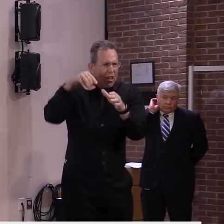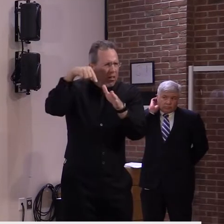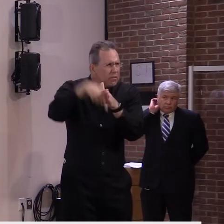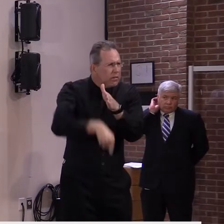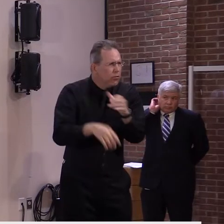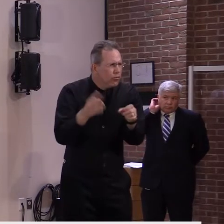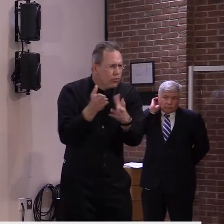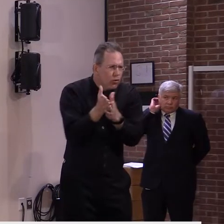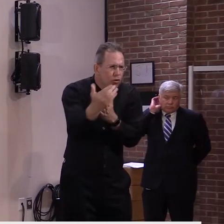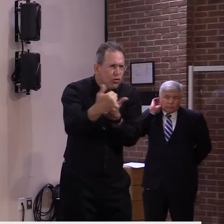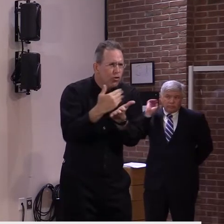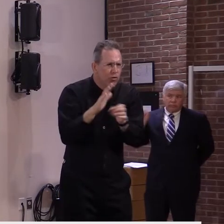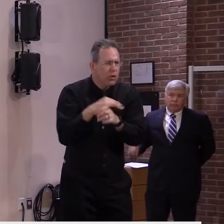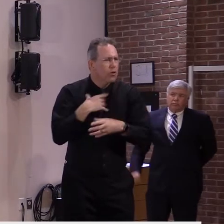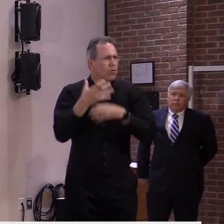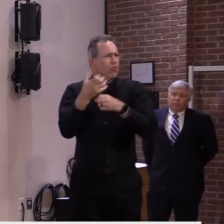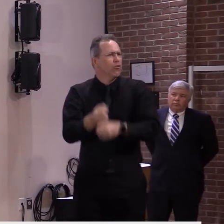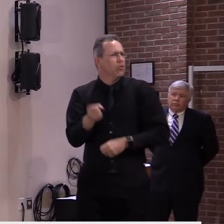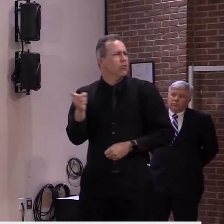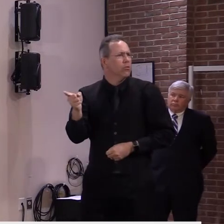guidance.